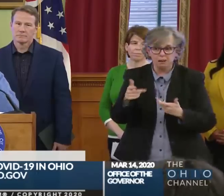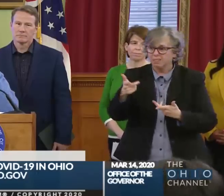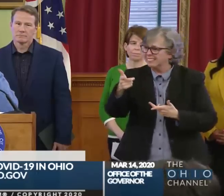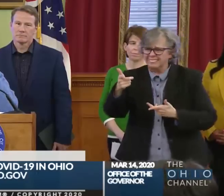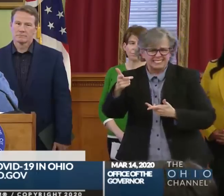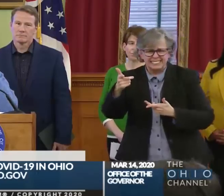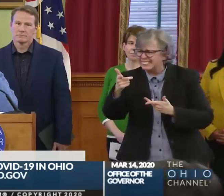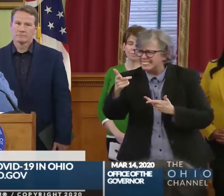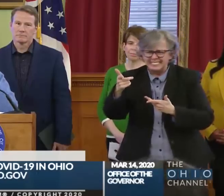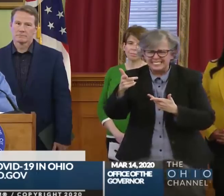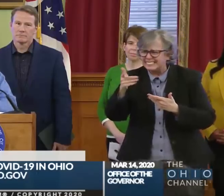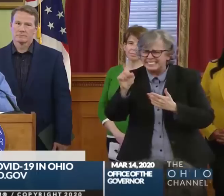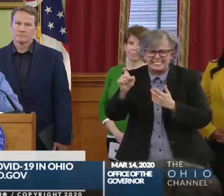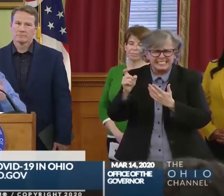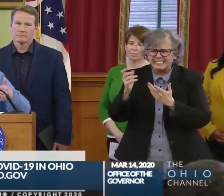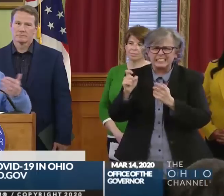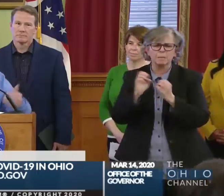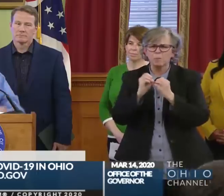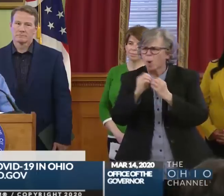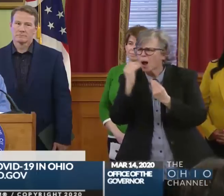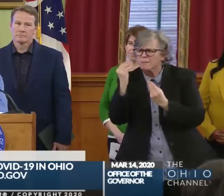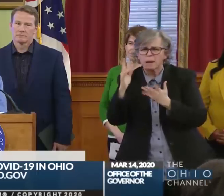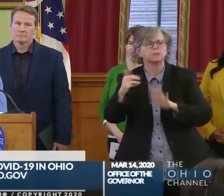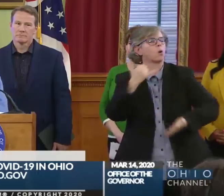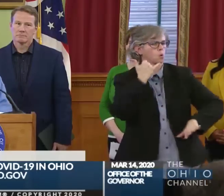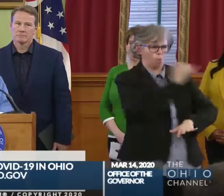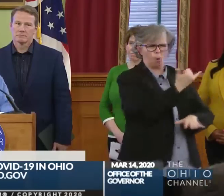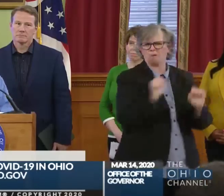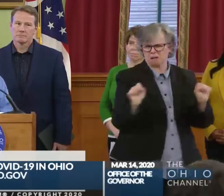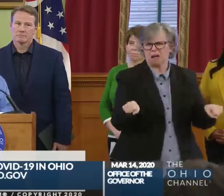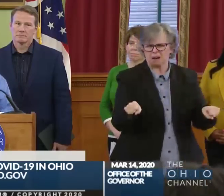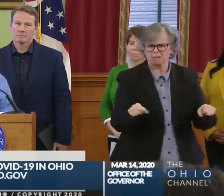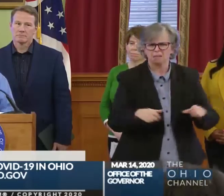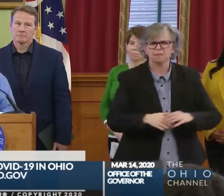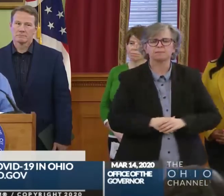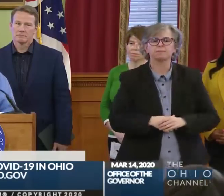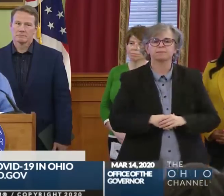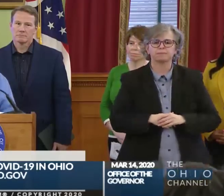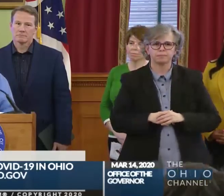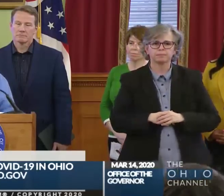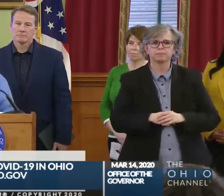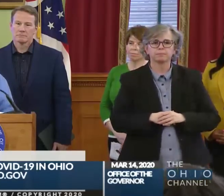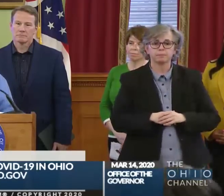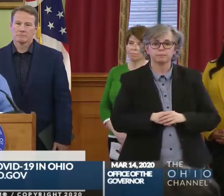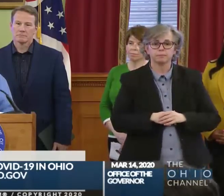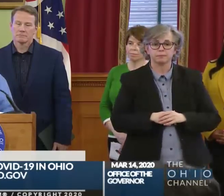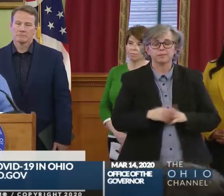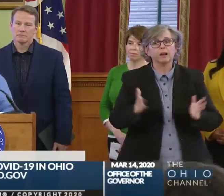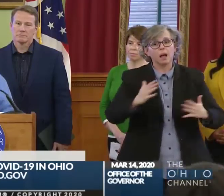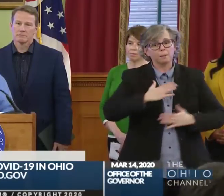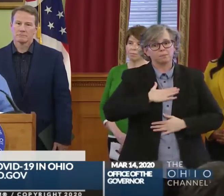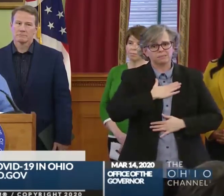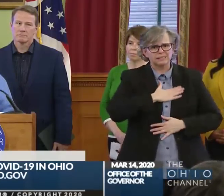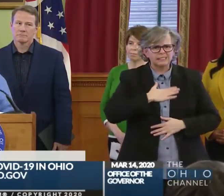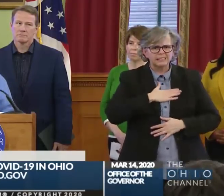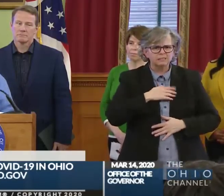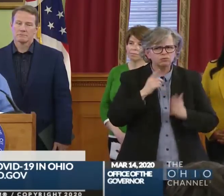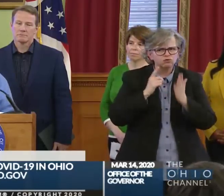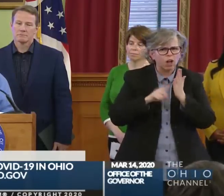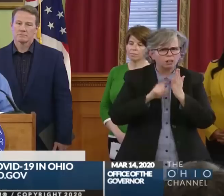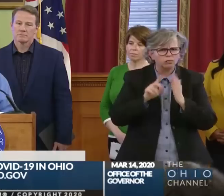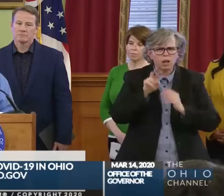on from there. I'm going to cover a number of just kind of miscellaneous things as we go on here to keep you up to date on what's going